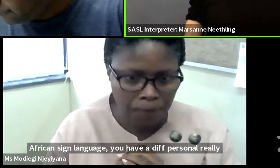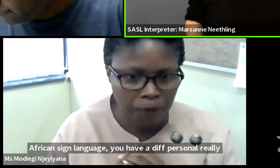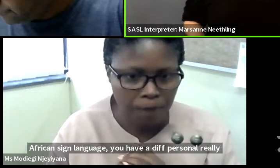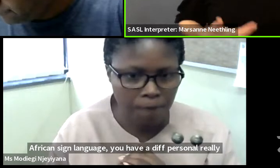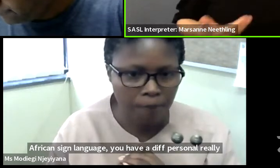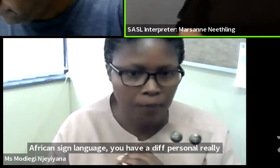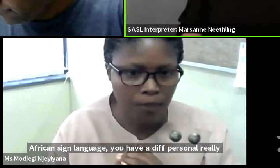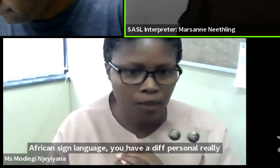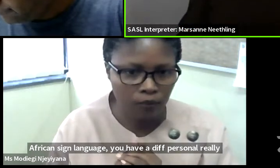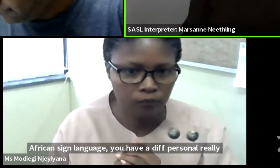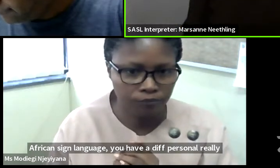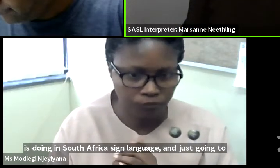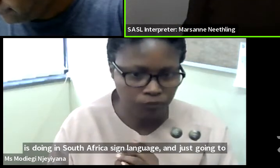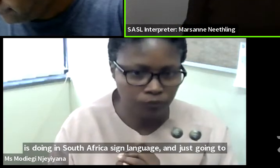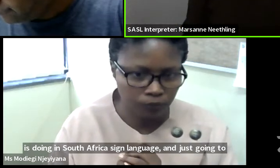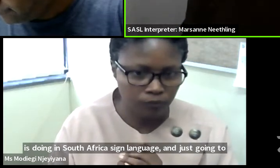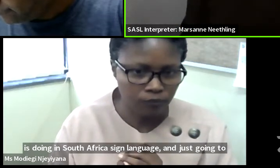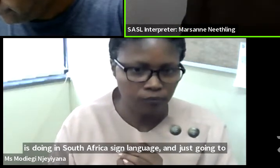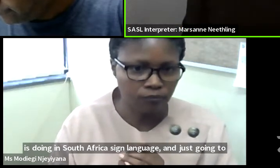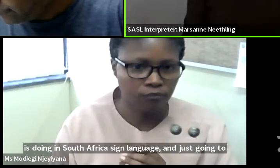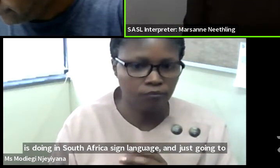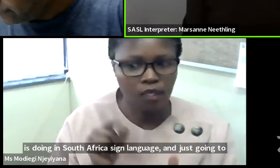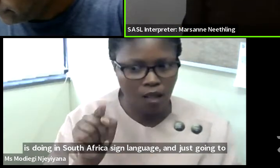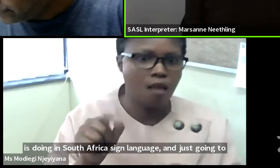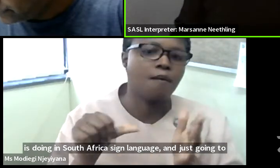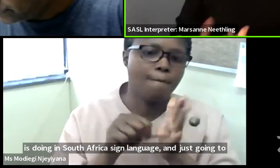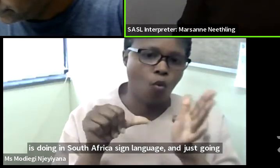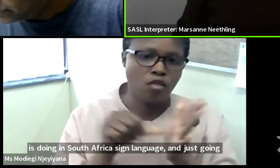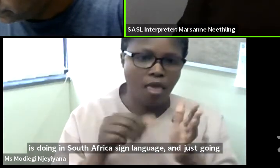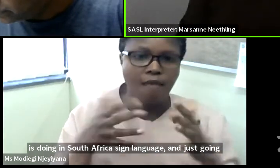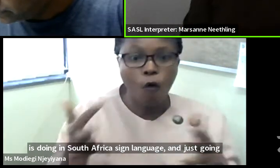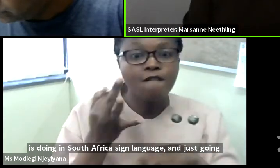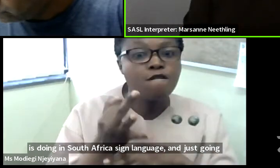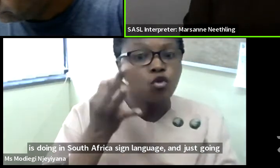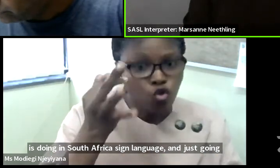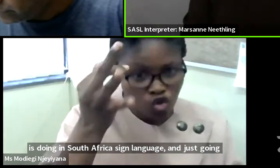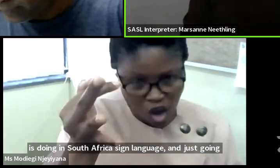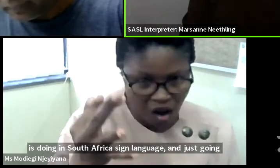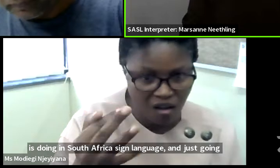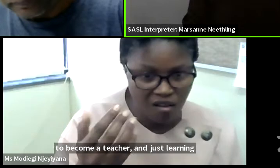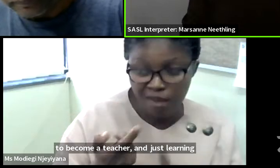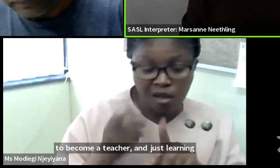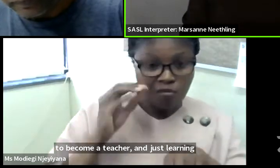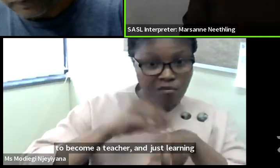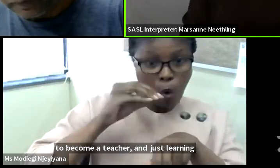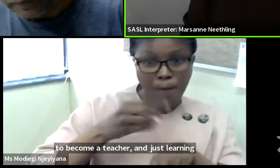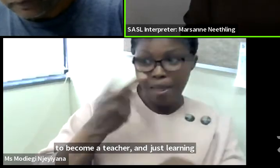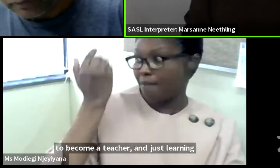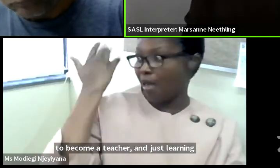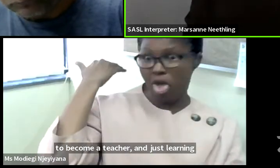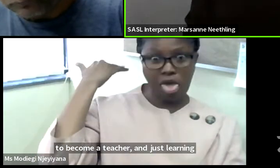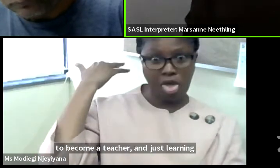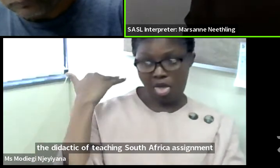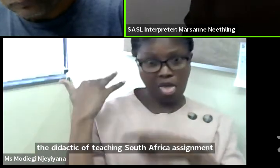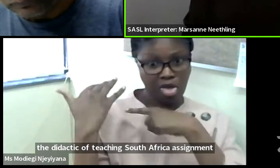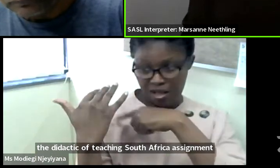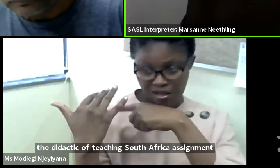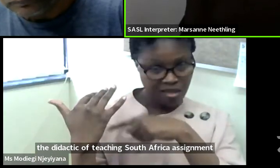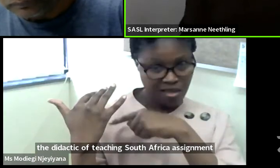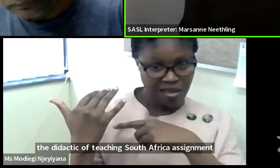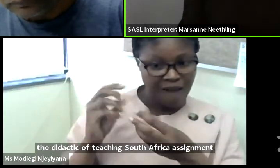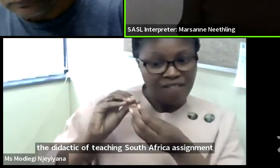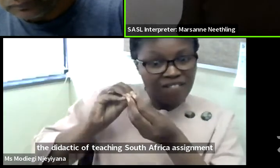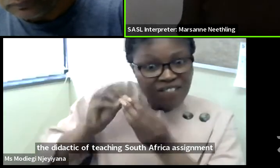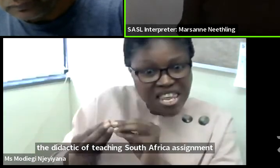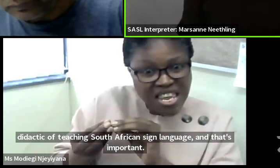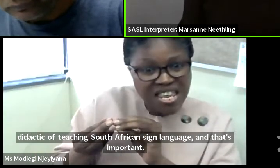Sign Language and just learning to become a teacher and just learning the didactics of teaching South African Sign Language. And that's important.